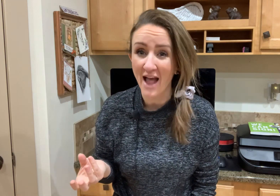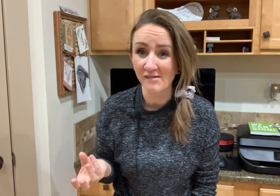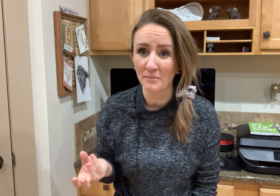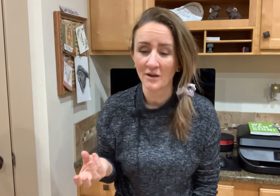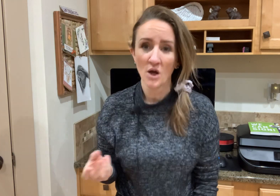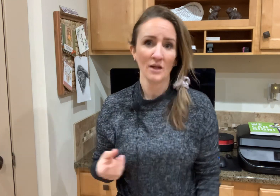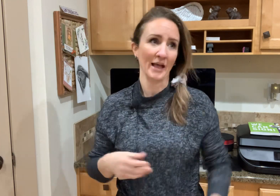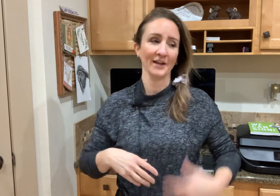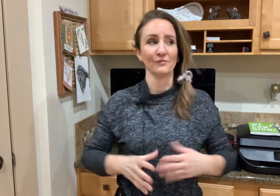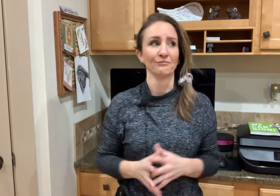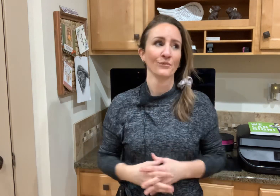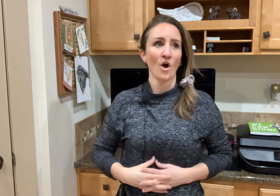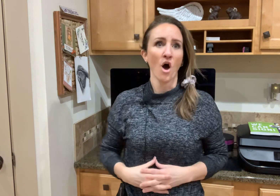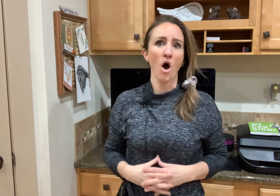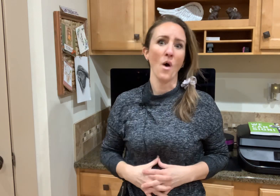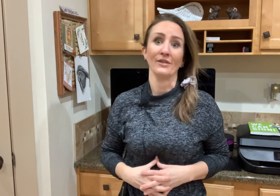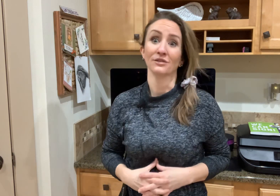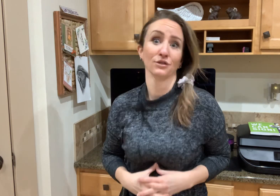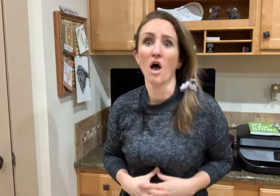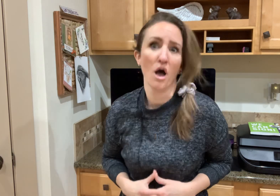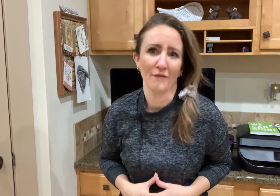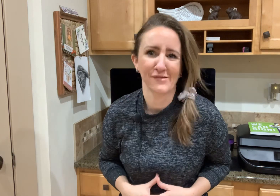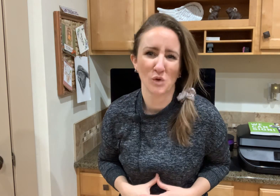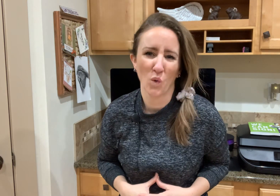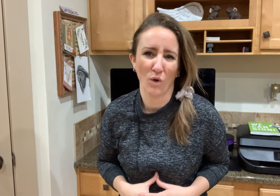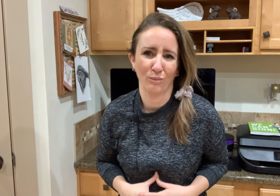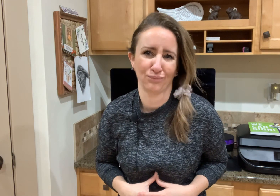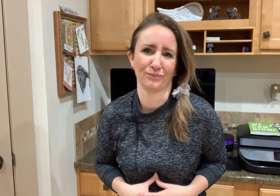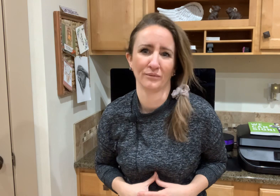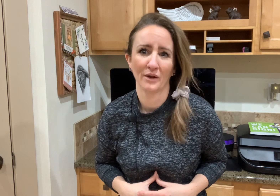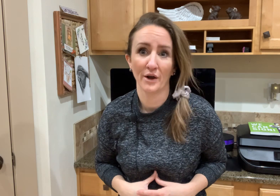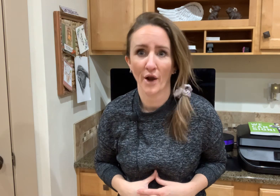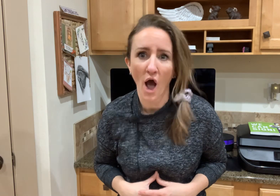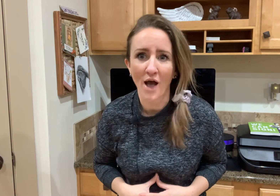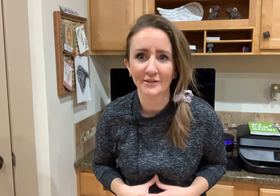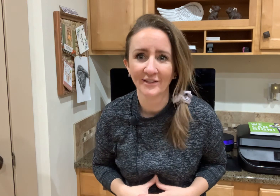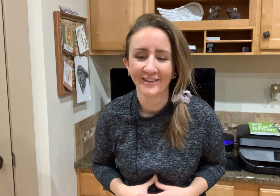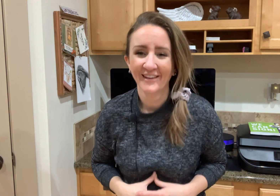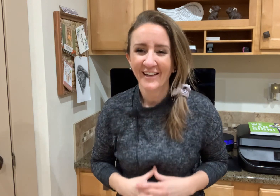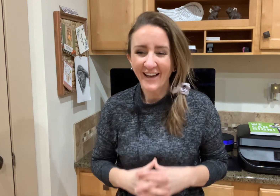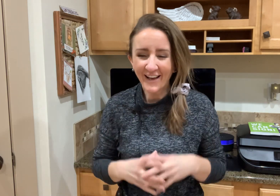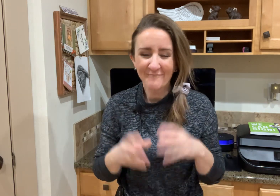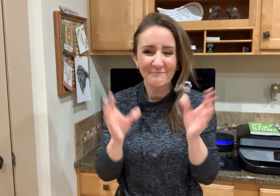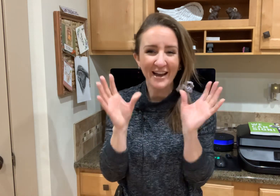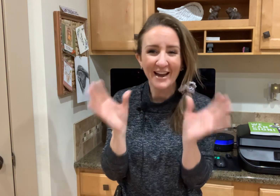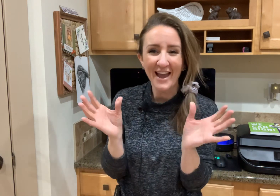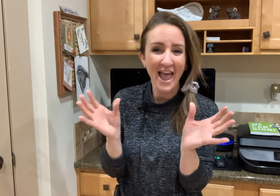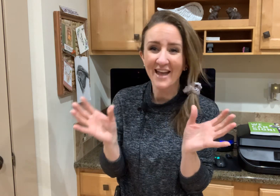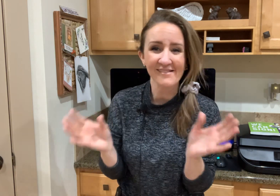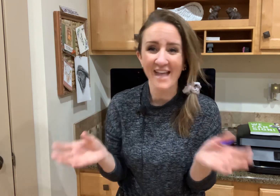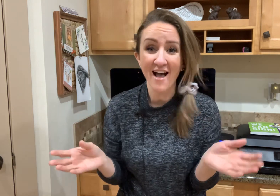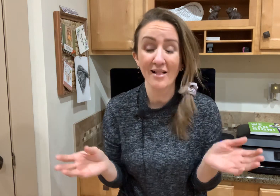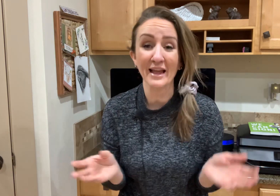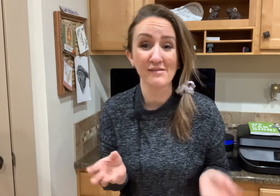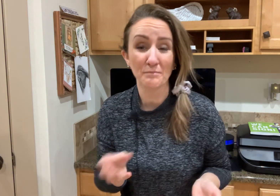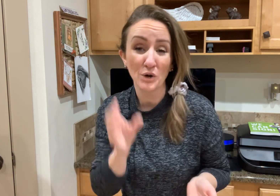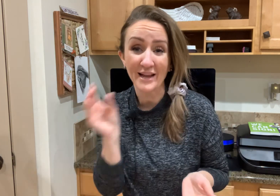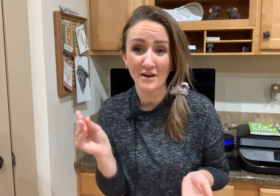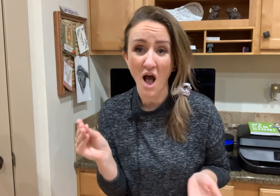sarcasm. Like, oh, I love school. Pfft, not. But in ASL, it's putting not at